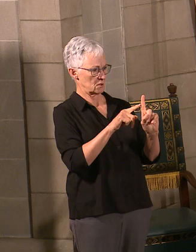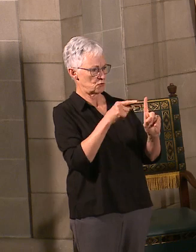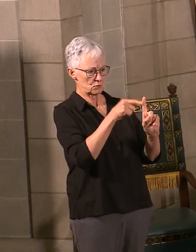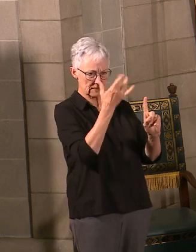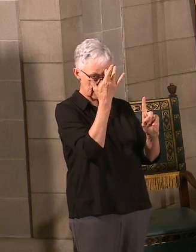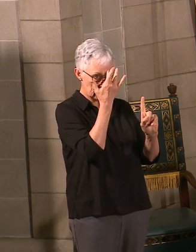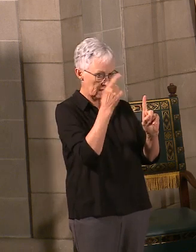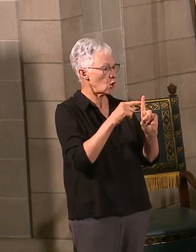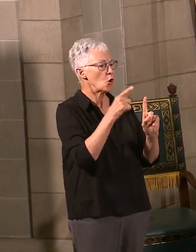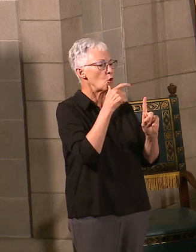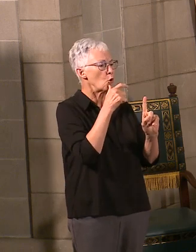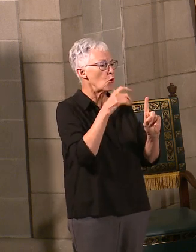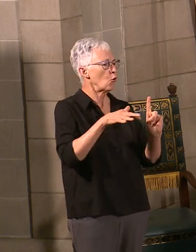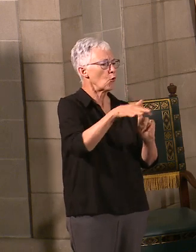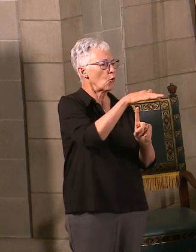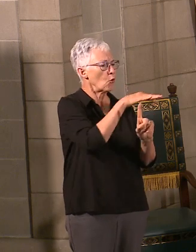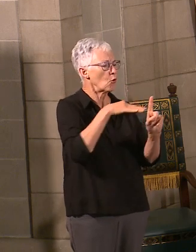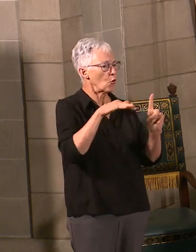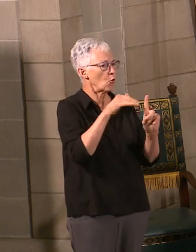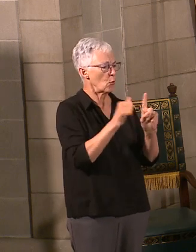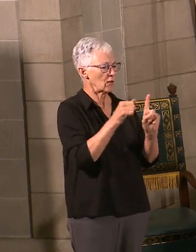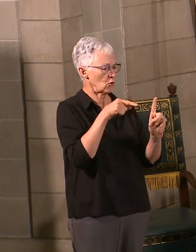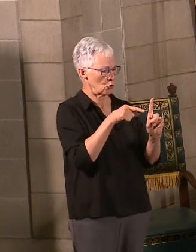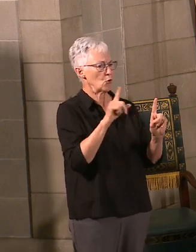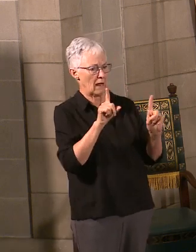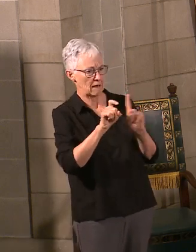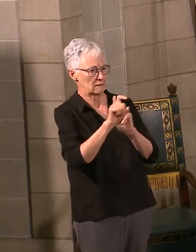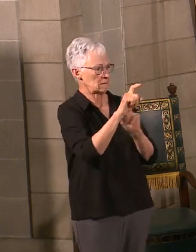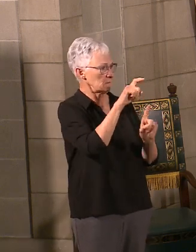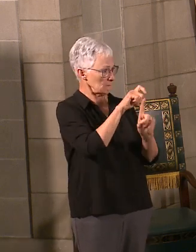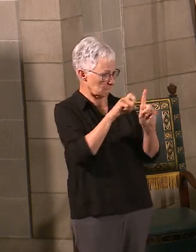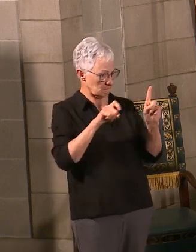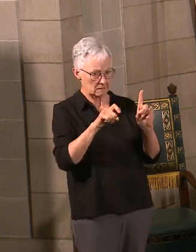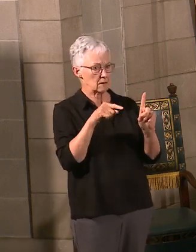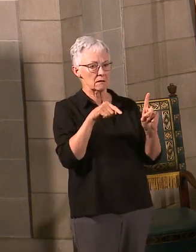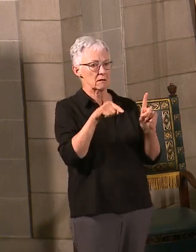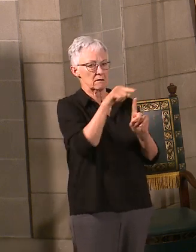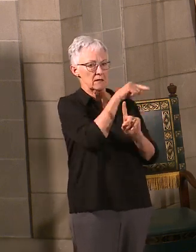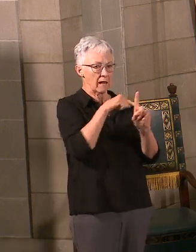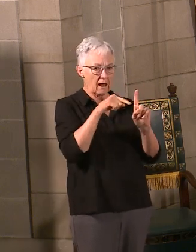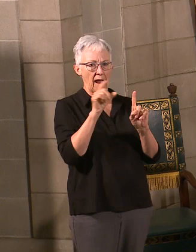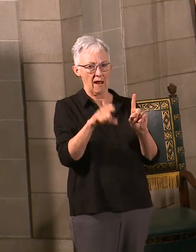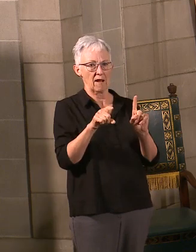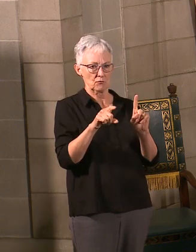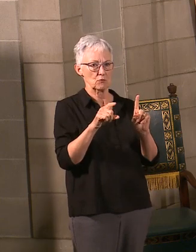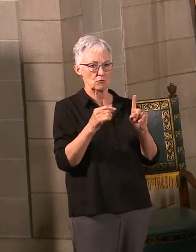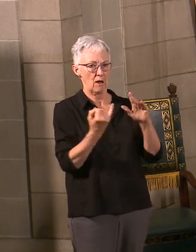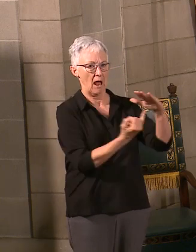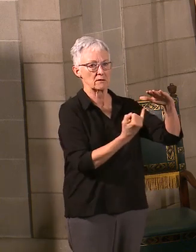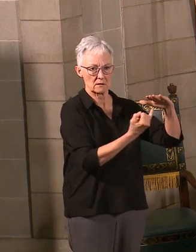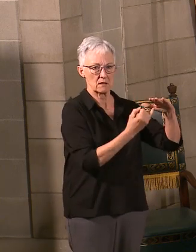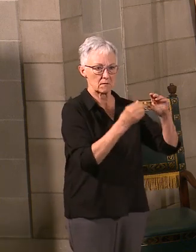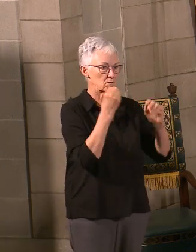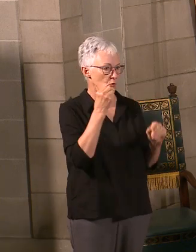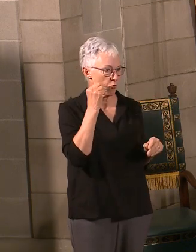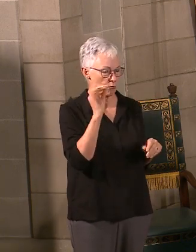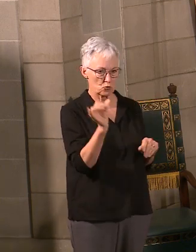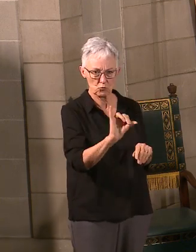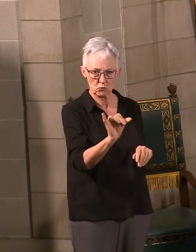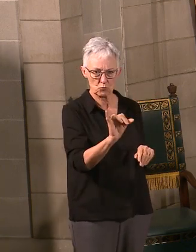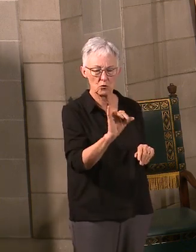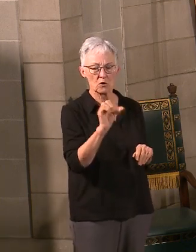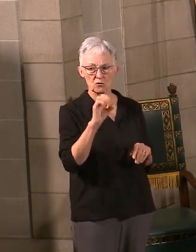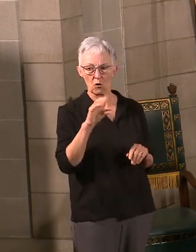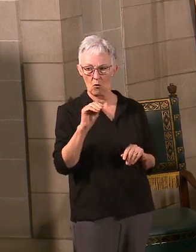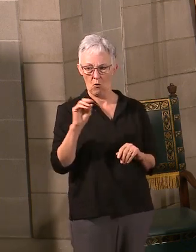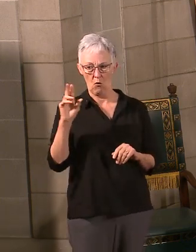the National Guard doing testing in Grand Island. They were just down in Hastings, so that Tri-City area. They're going to be coming back to Grand Island through either Saturday